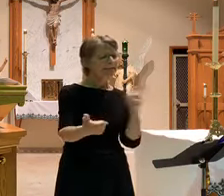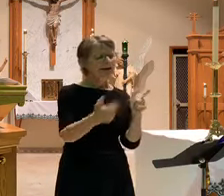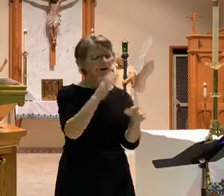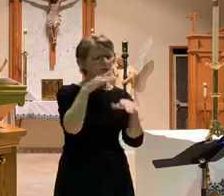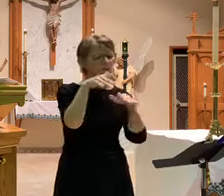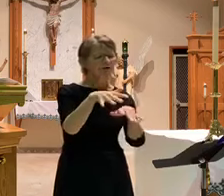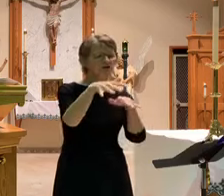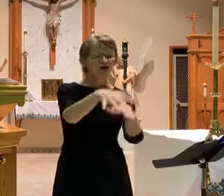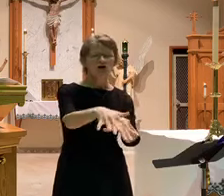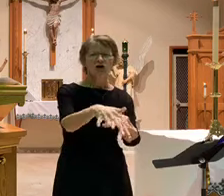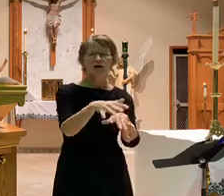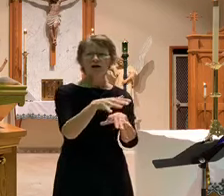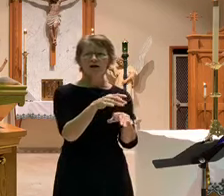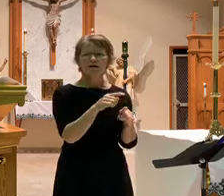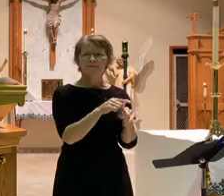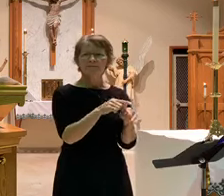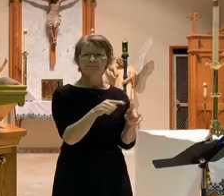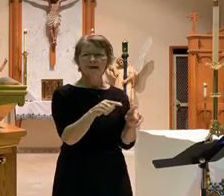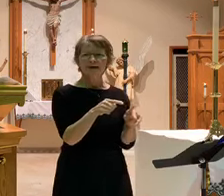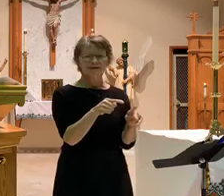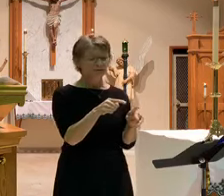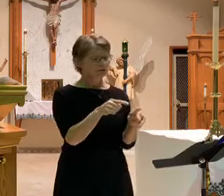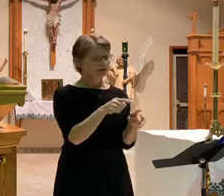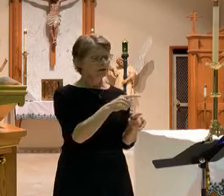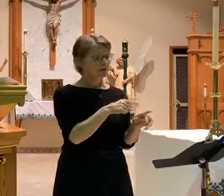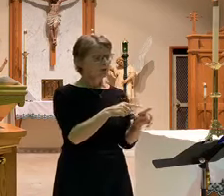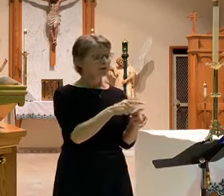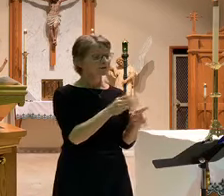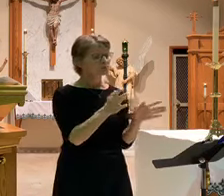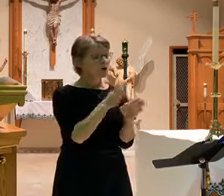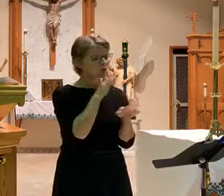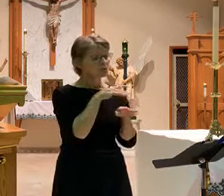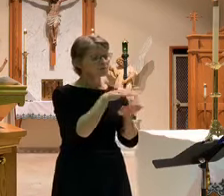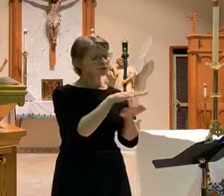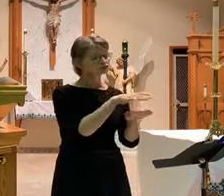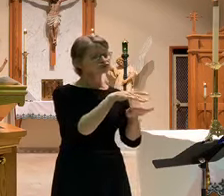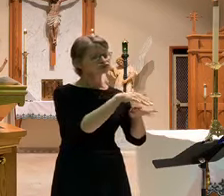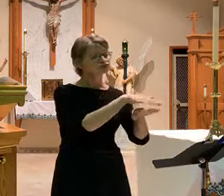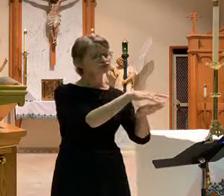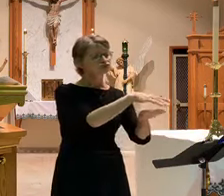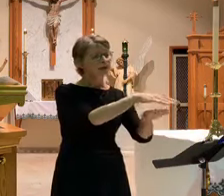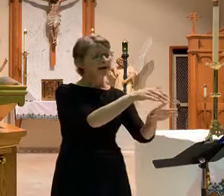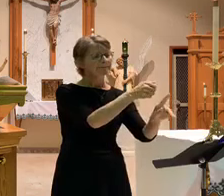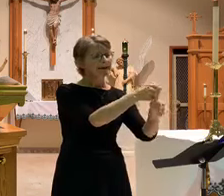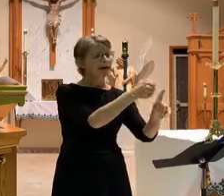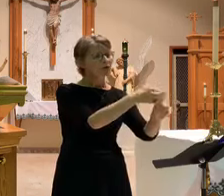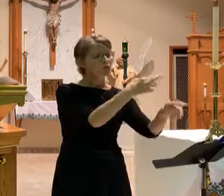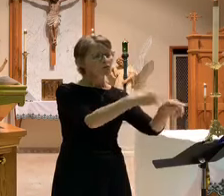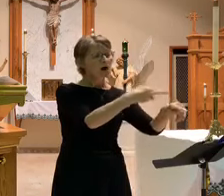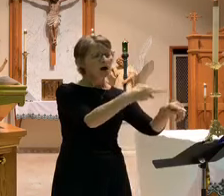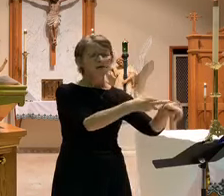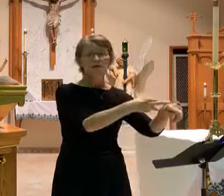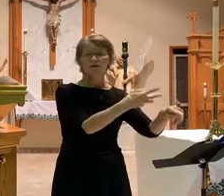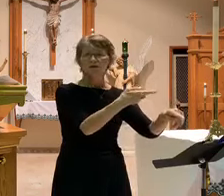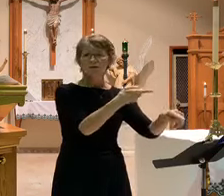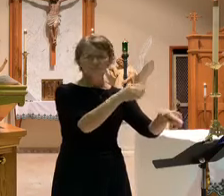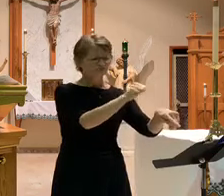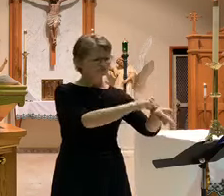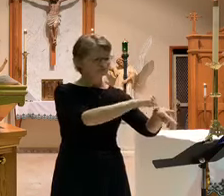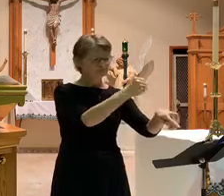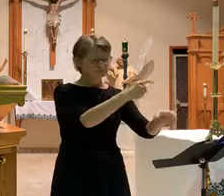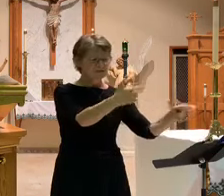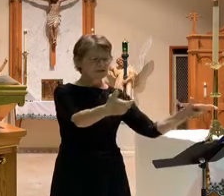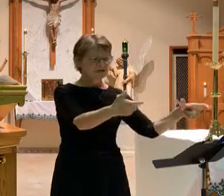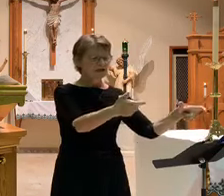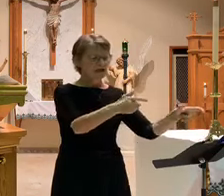big, but in the process encountered a huge rock. "I won't let this rock stop me," the river said, and the little